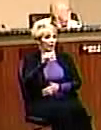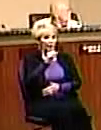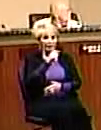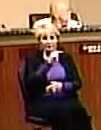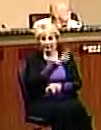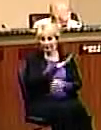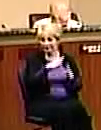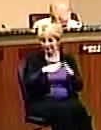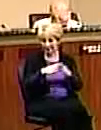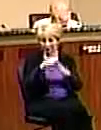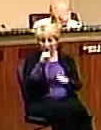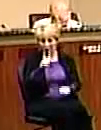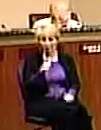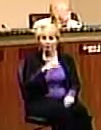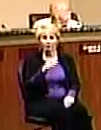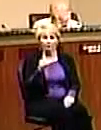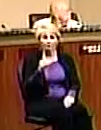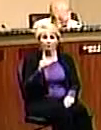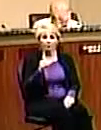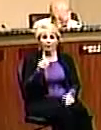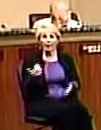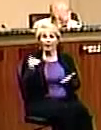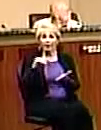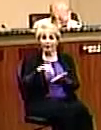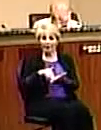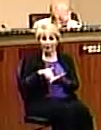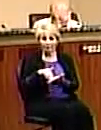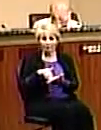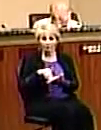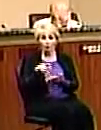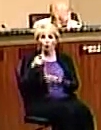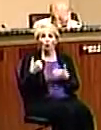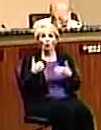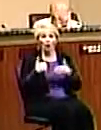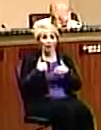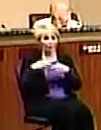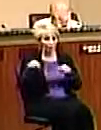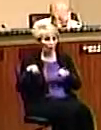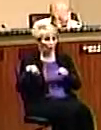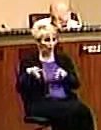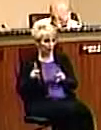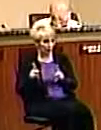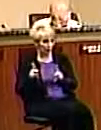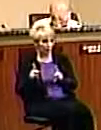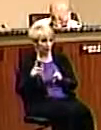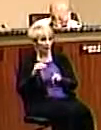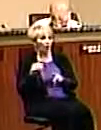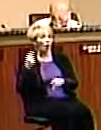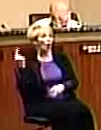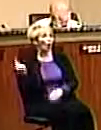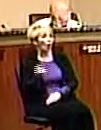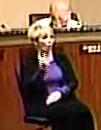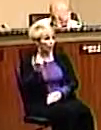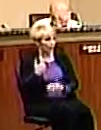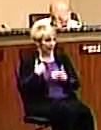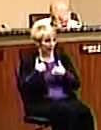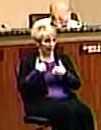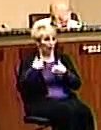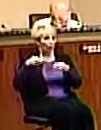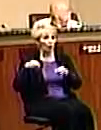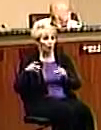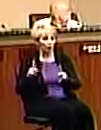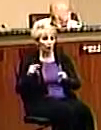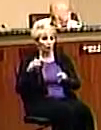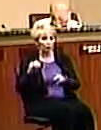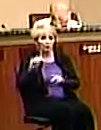city. And again, you have the opportunity and have always had the opportunity